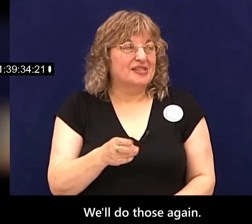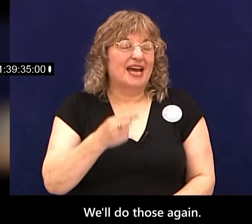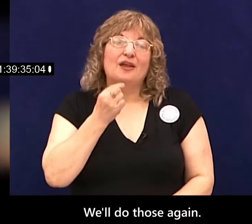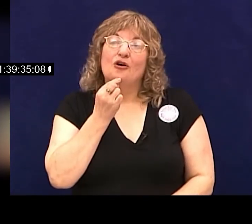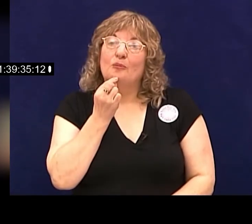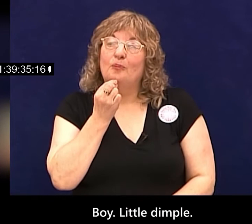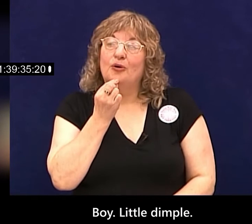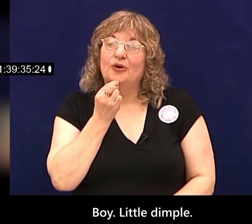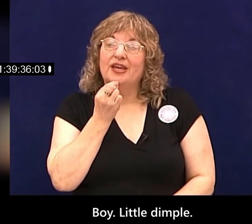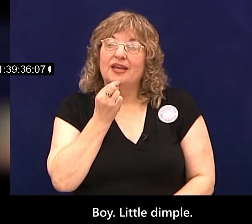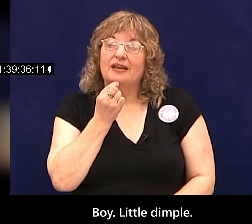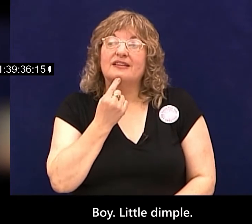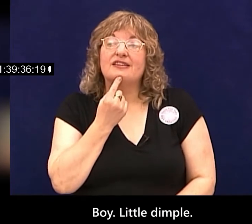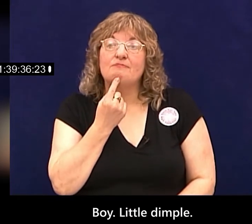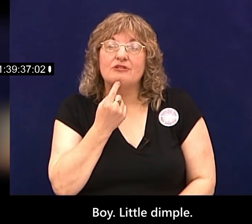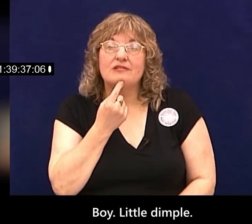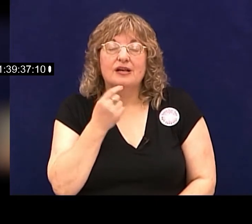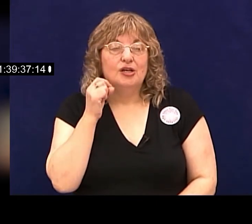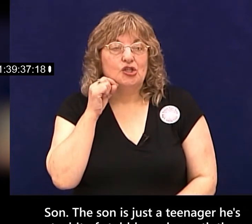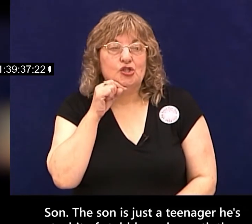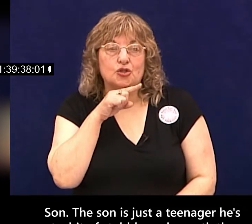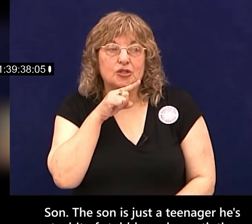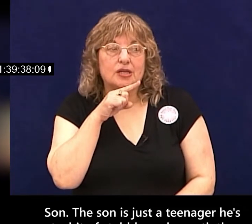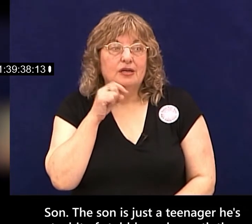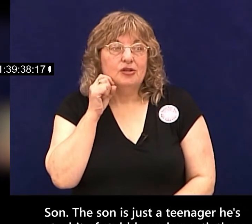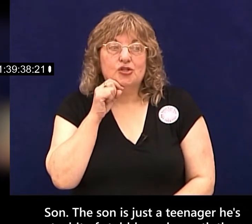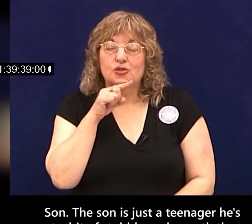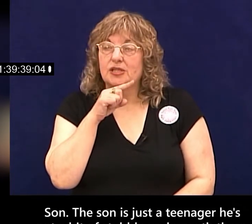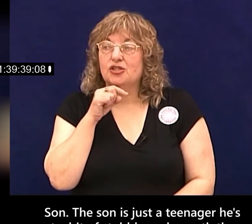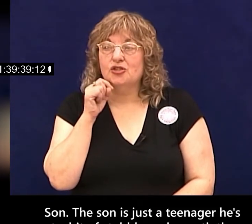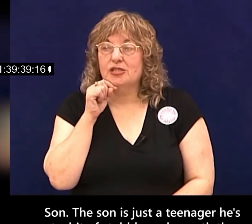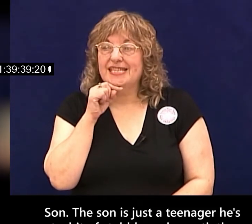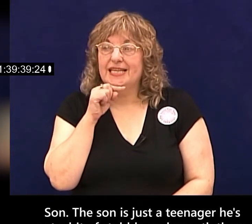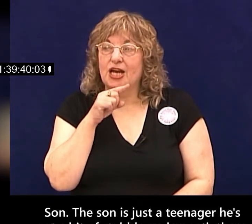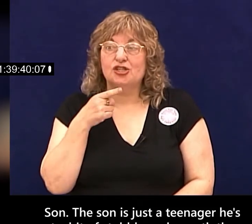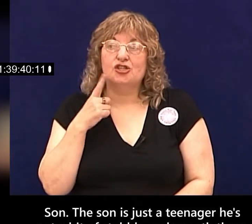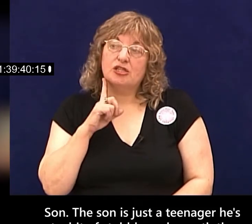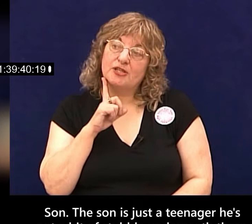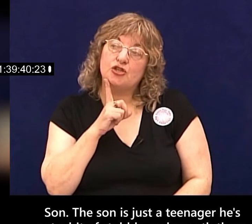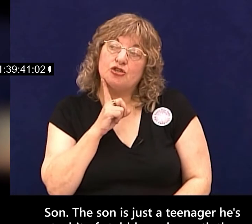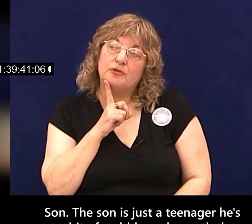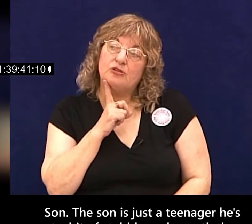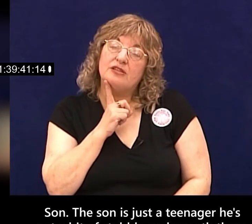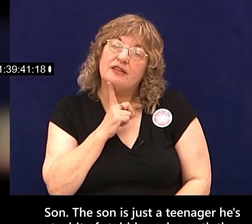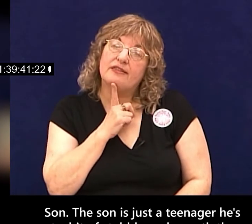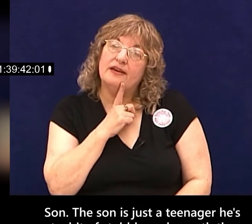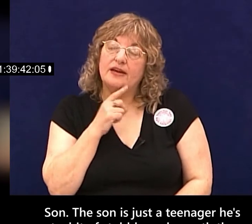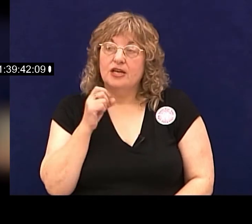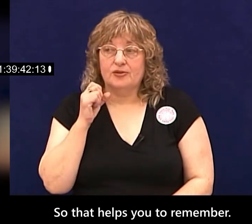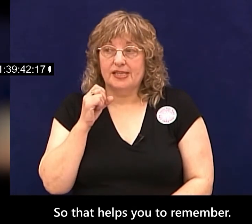again. Boy, little dimple. Son. The son is just a teenager. He's got a bit of stubble underneath there. So that helps